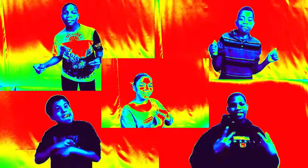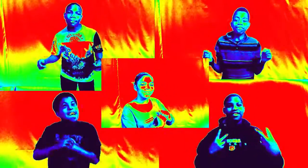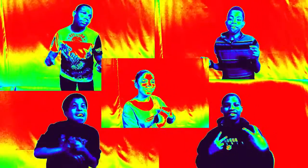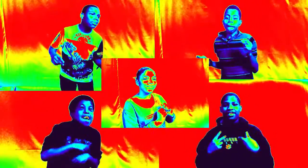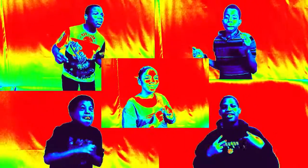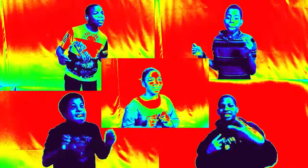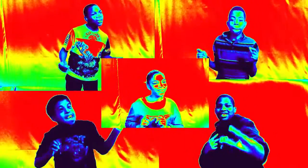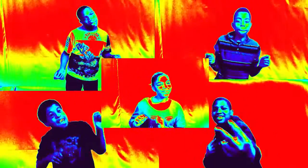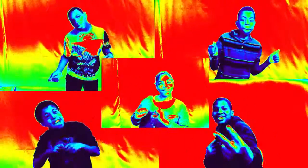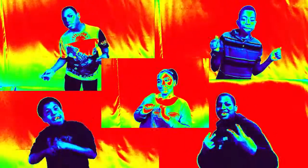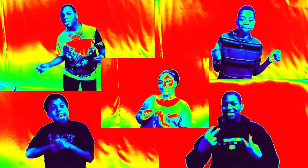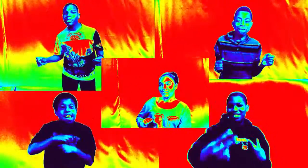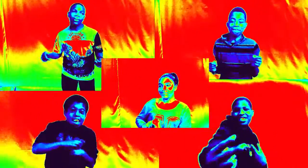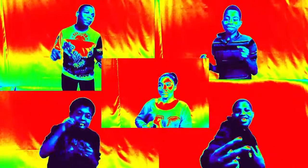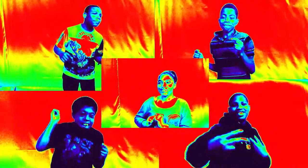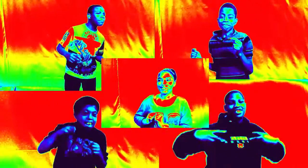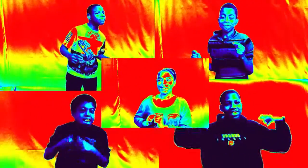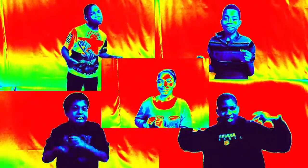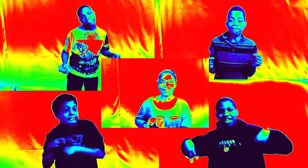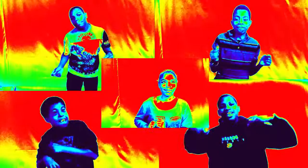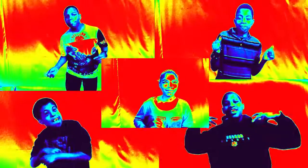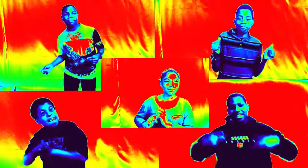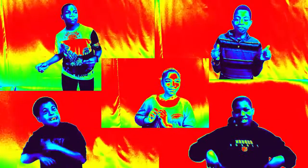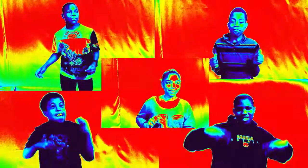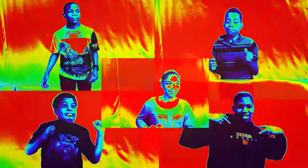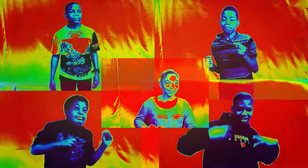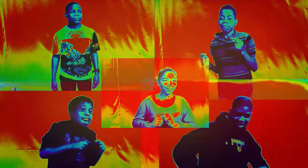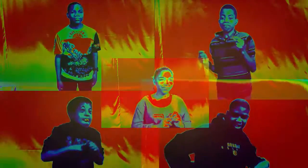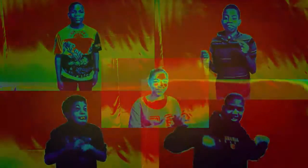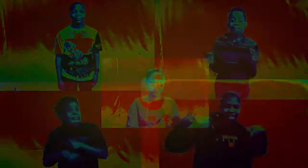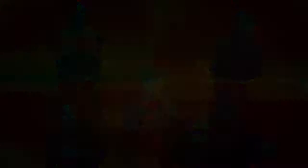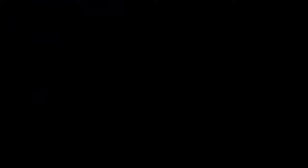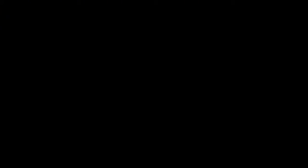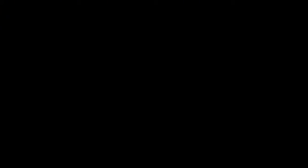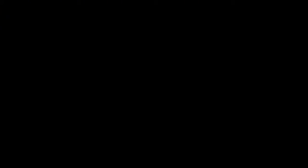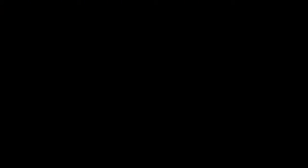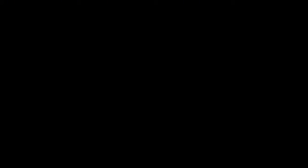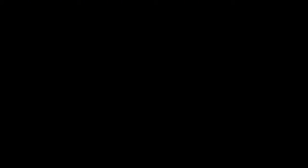When you don't worry I know I've got to think